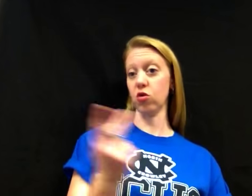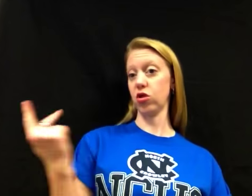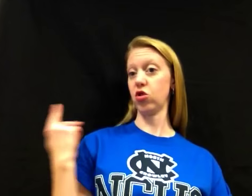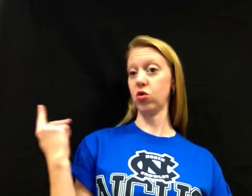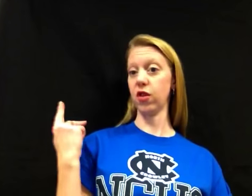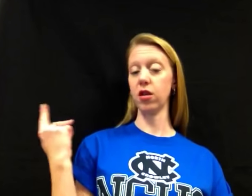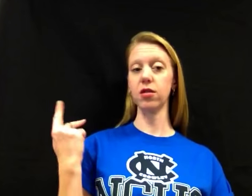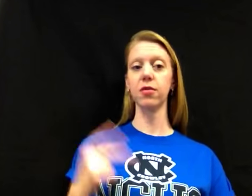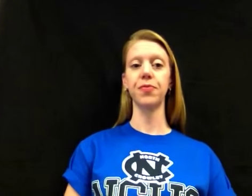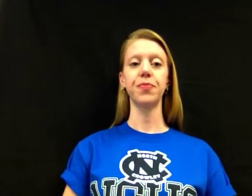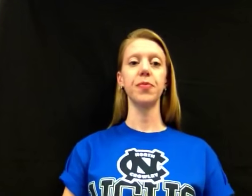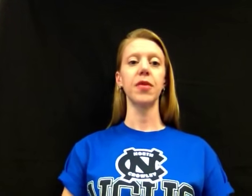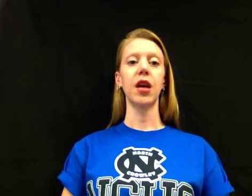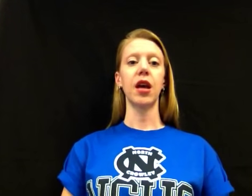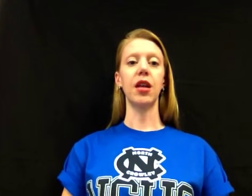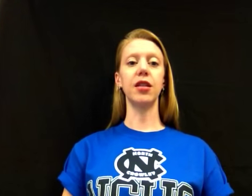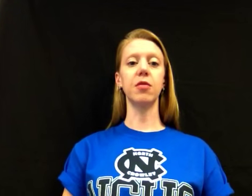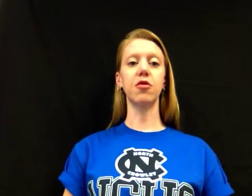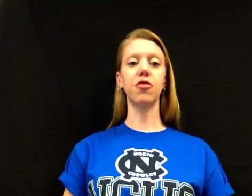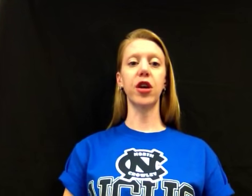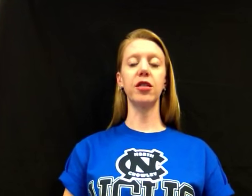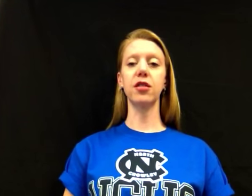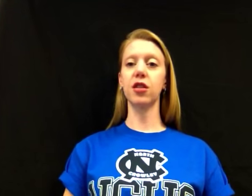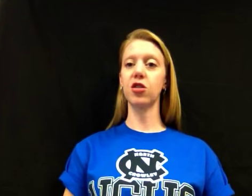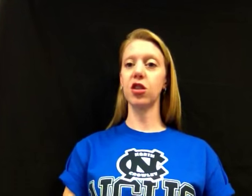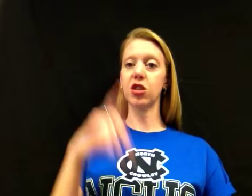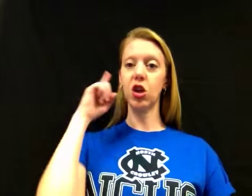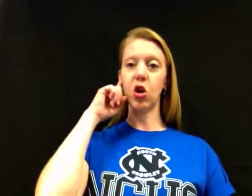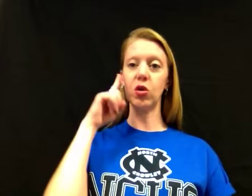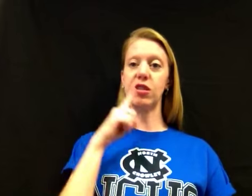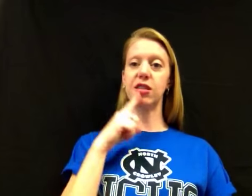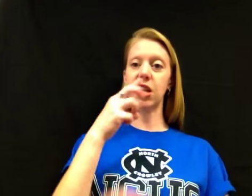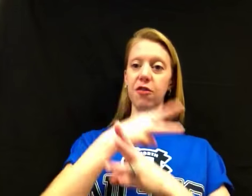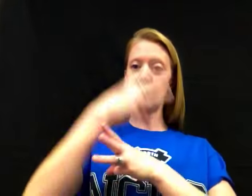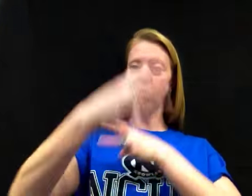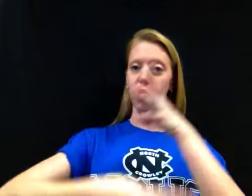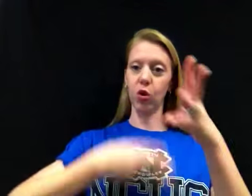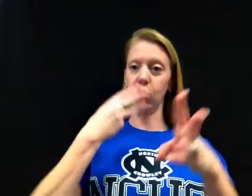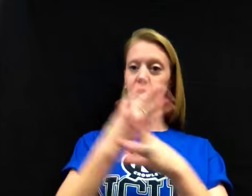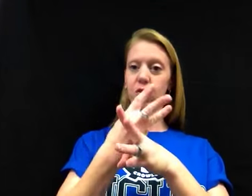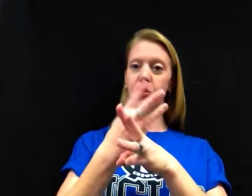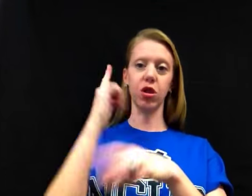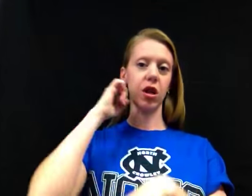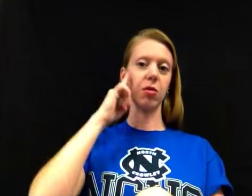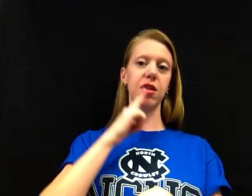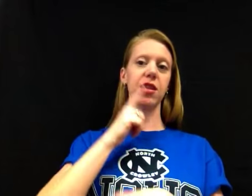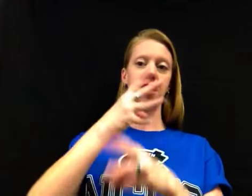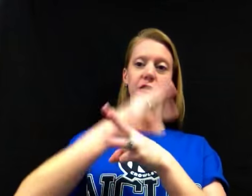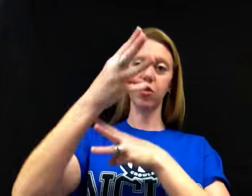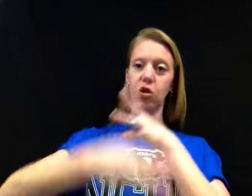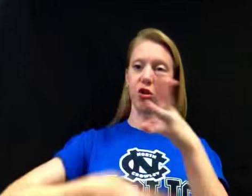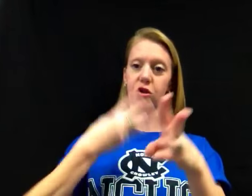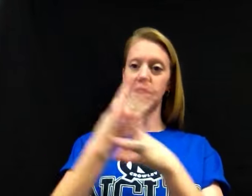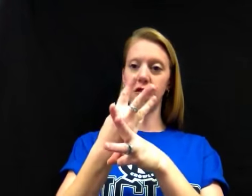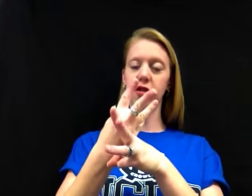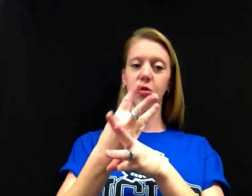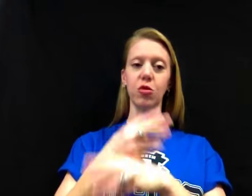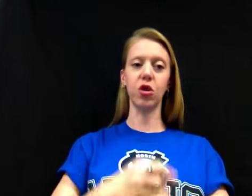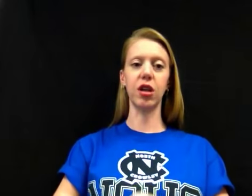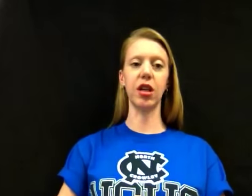the 2 of us. And then some phrases that you need to know: deaf world, when we're talking about the deaf culture, the deaf community,